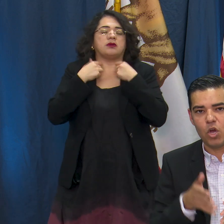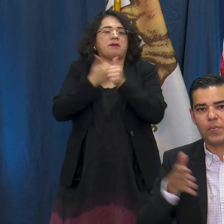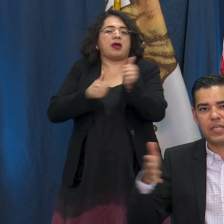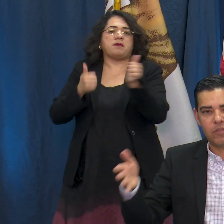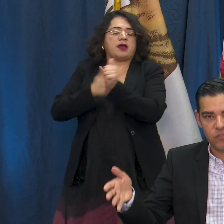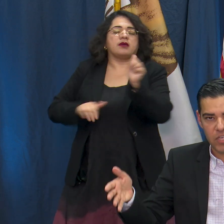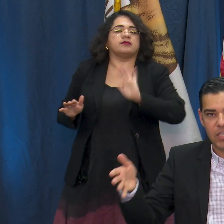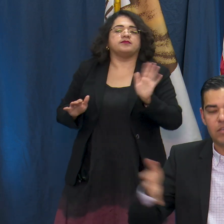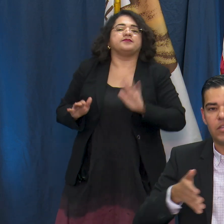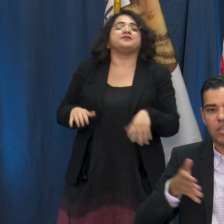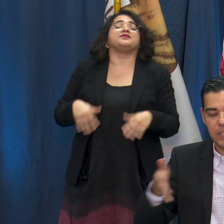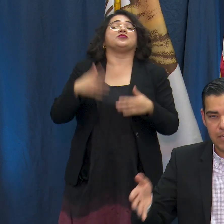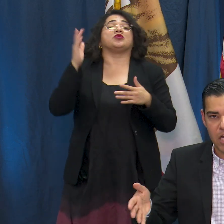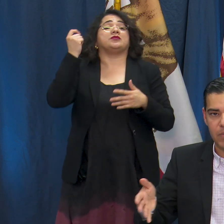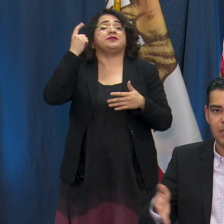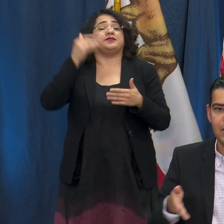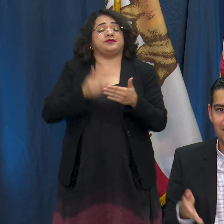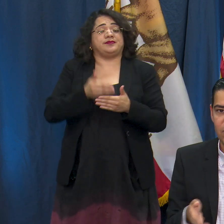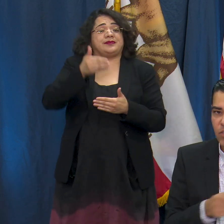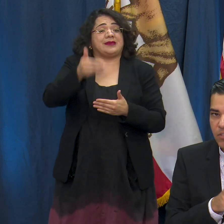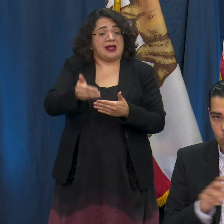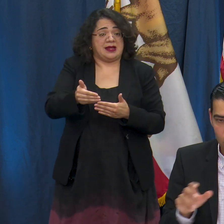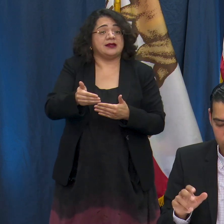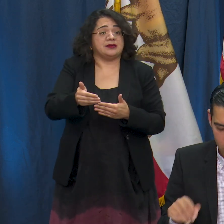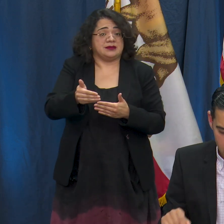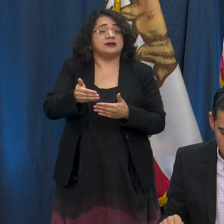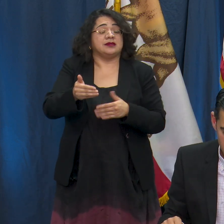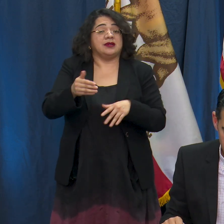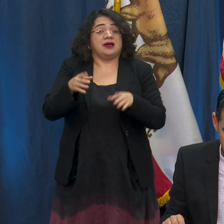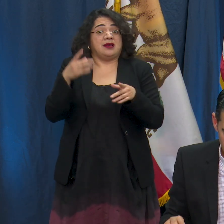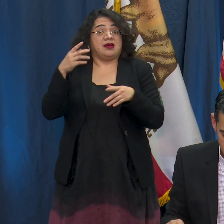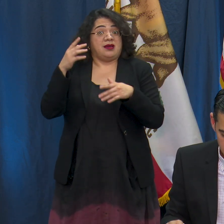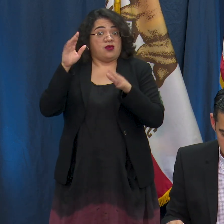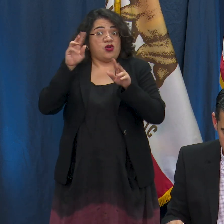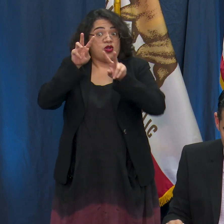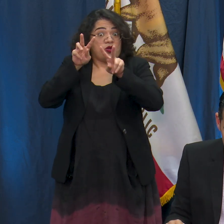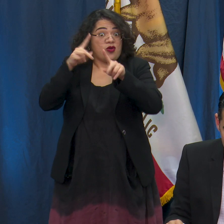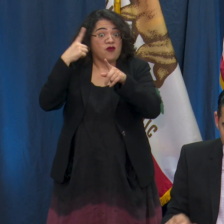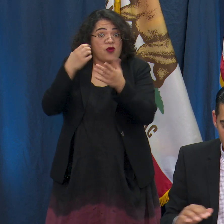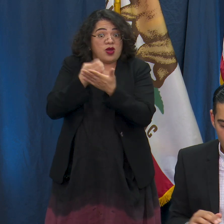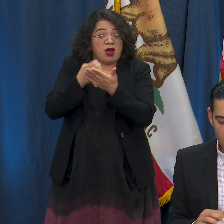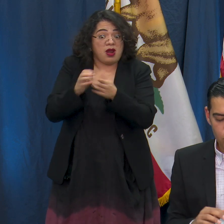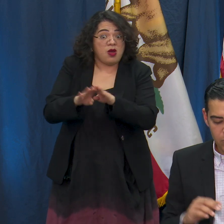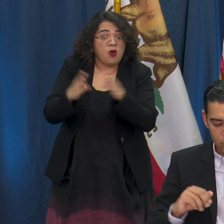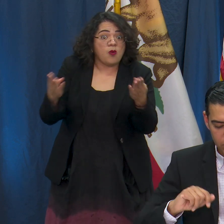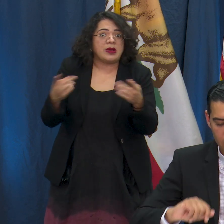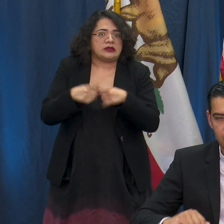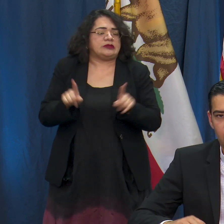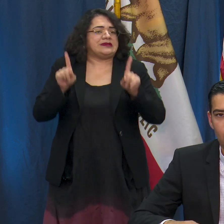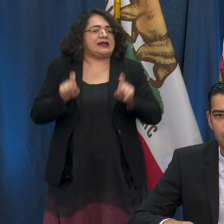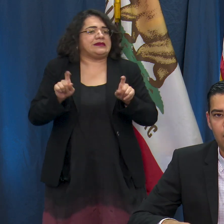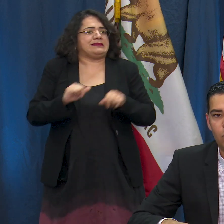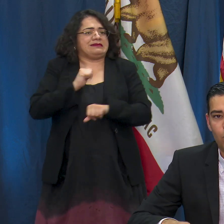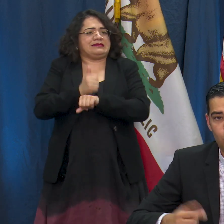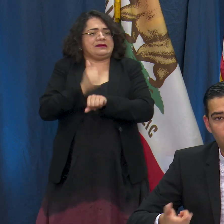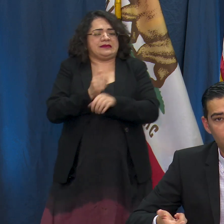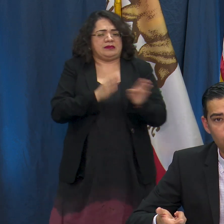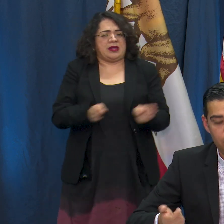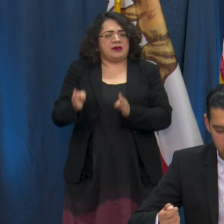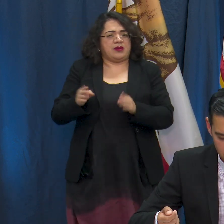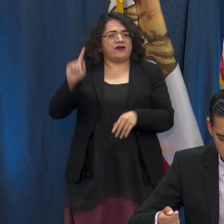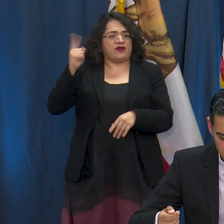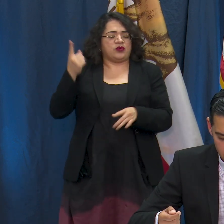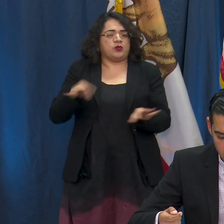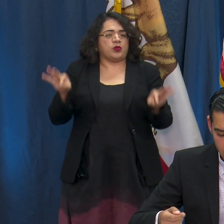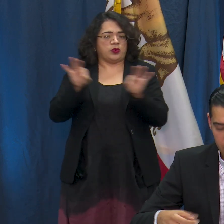of reopening the city and the economy, testing is more important than it's ever been. I want to transition to talking to you about what we're doing for